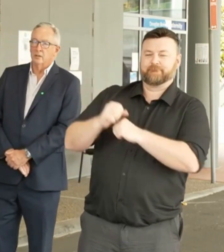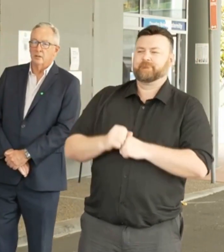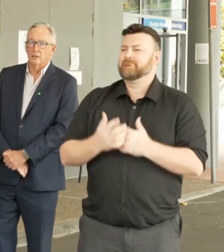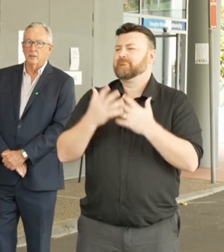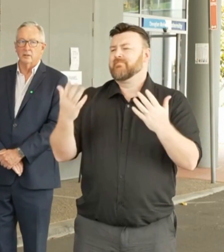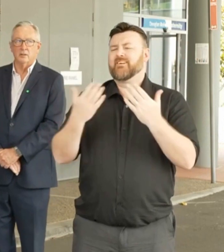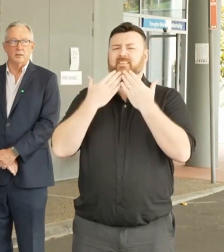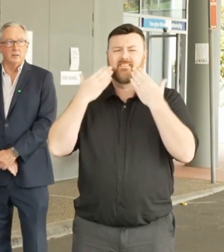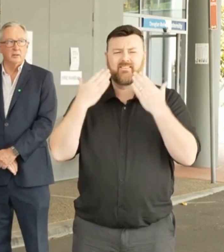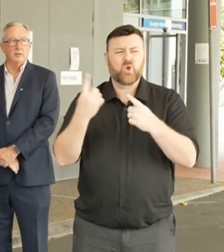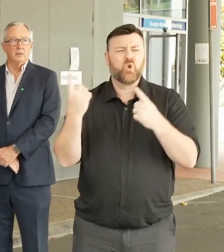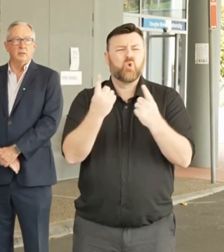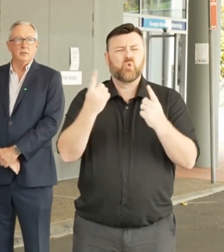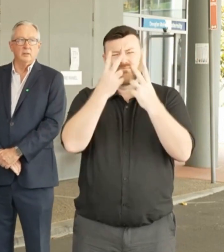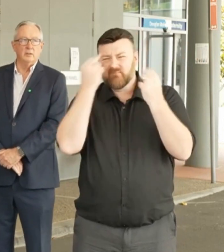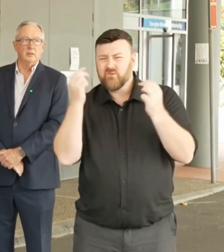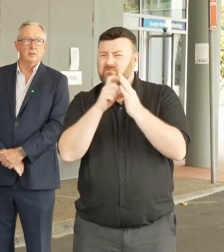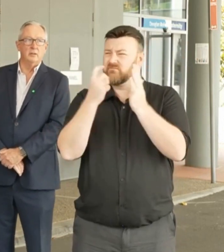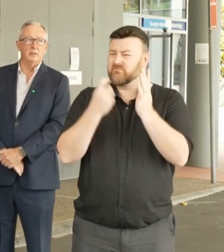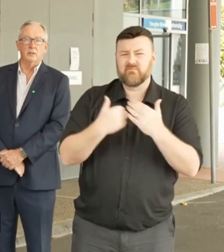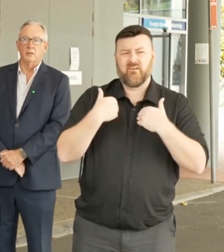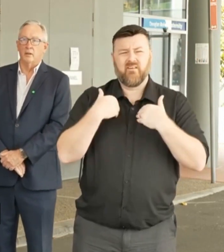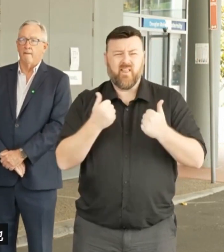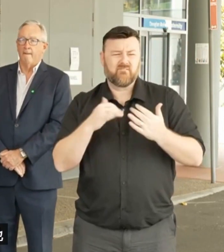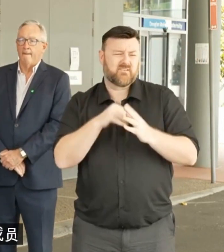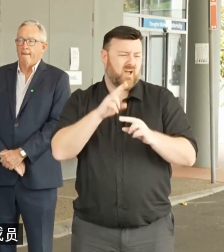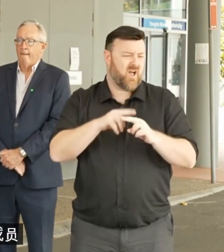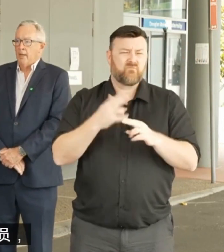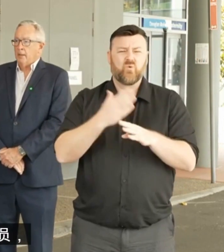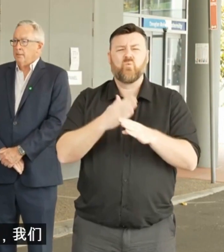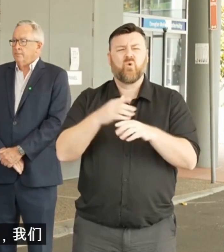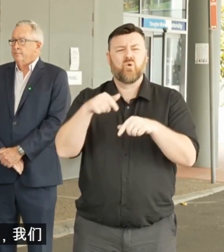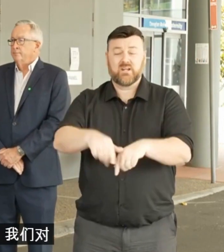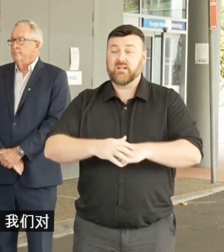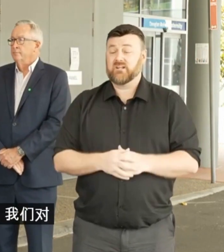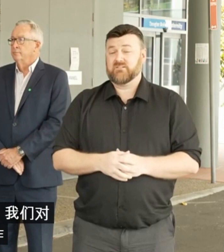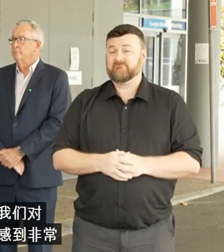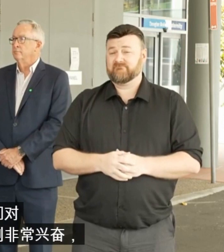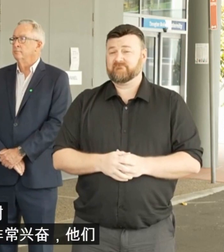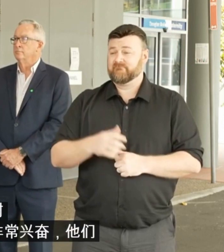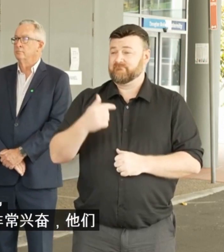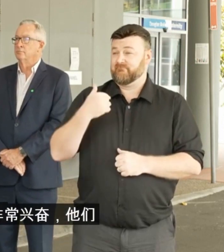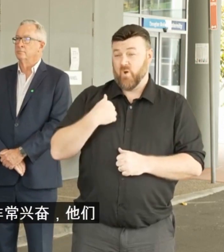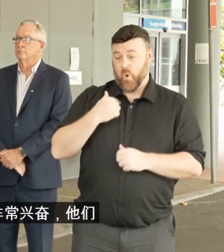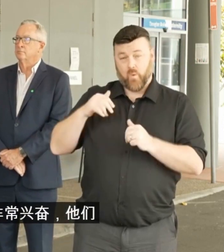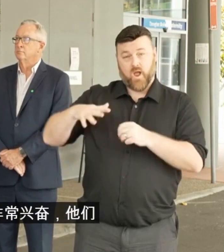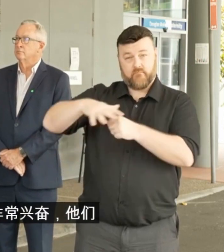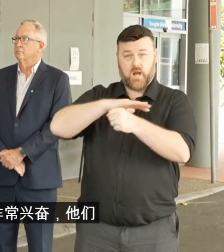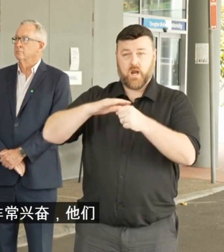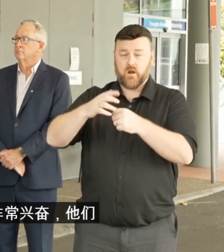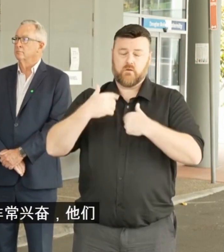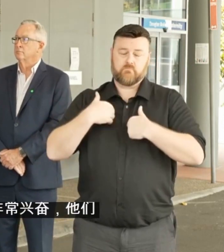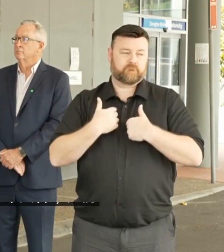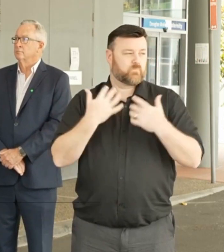our health staff here and across the state, but particularly in my own community here of North Shore as the local member. We're so thrilled about the work that they've done and continue to